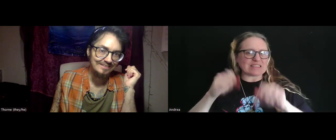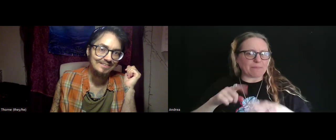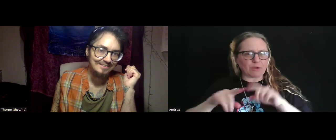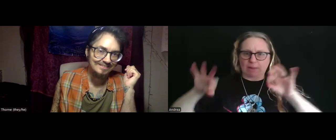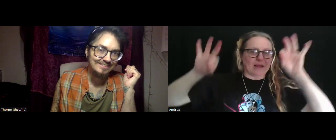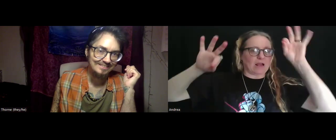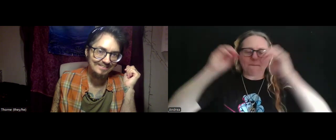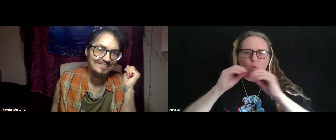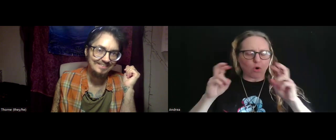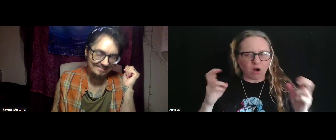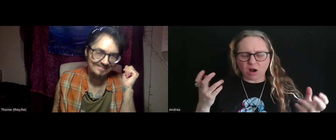the ability to pick up more